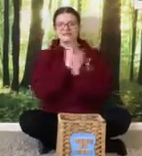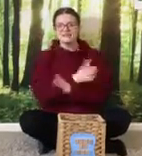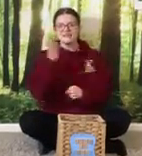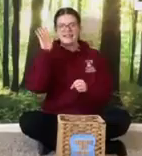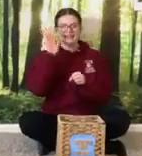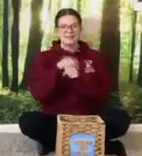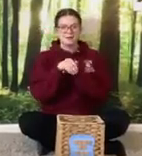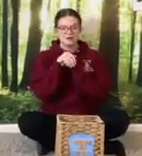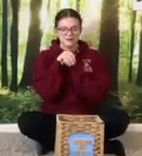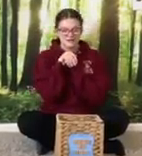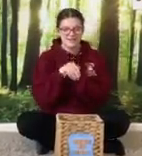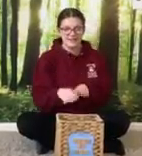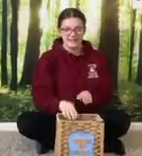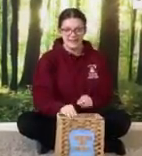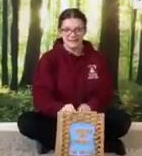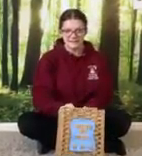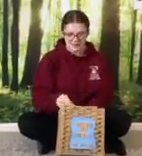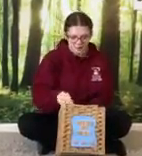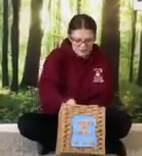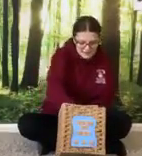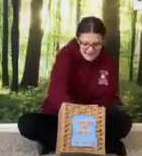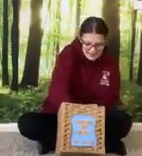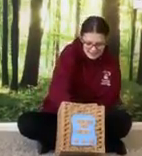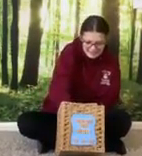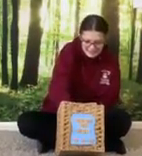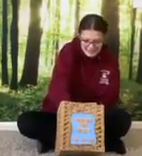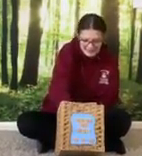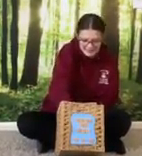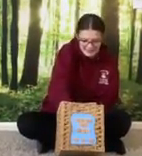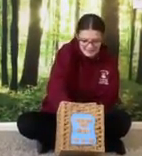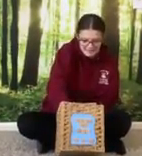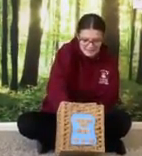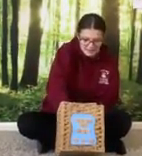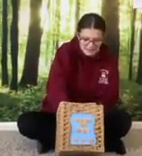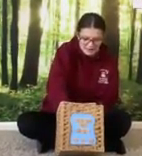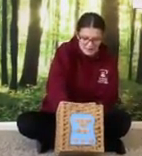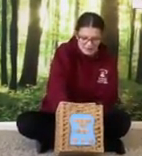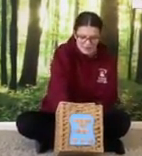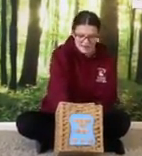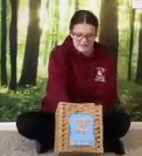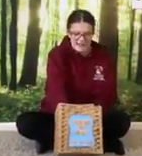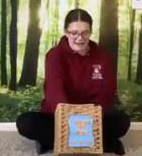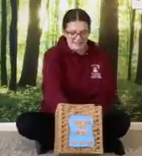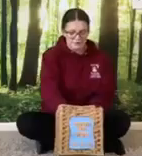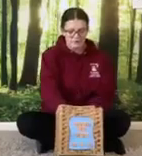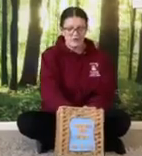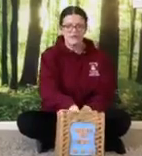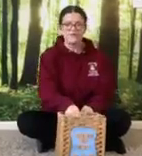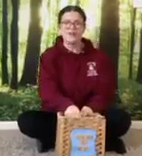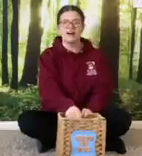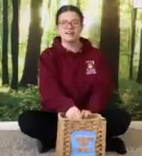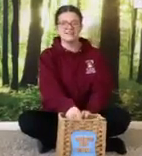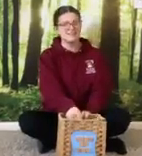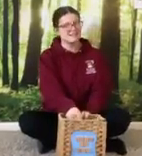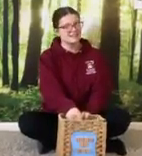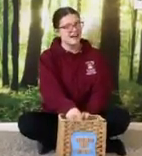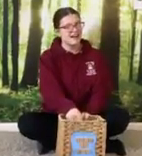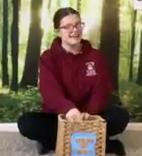hiding in the box? Let's see what's next. This animal flies in the sky